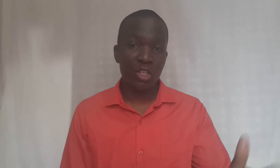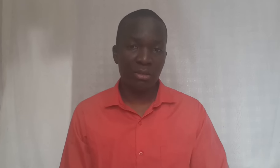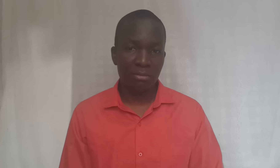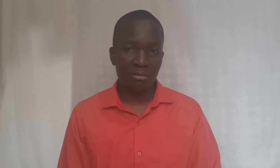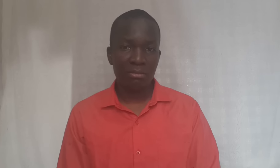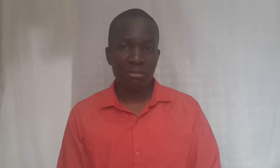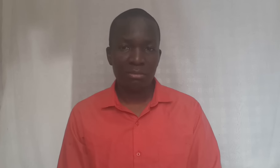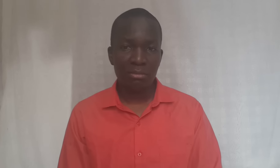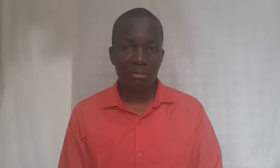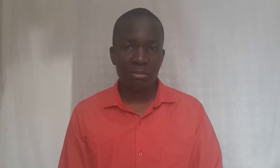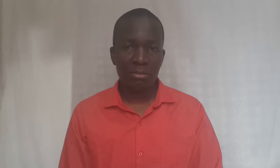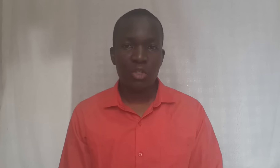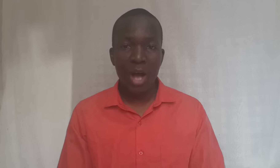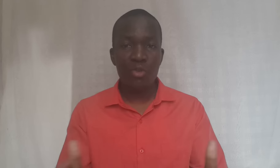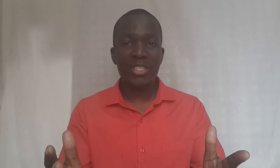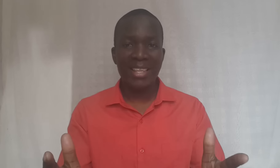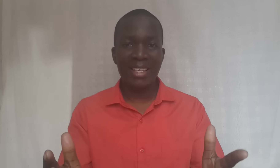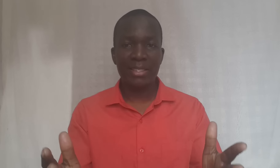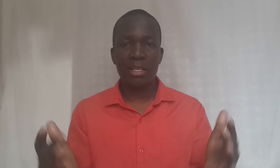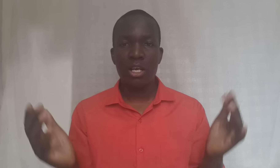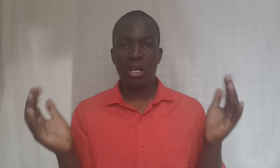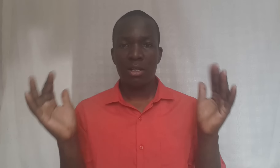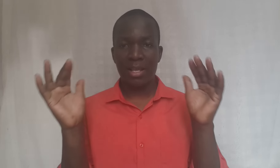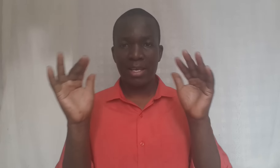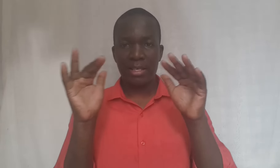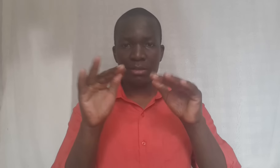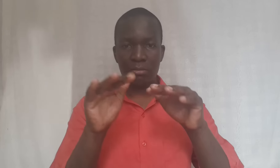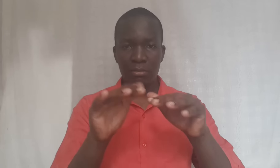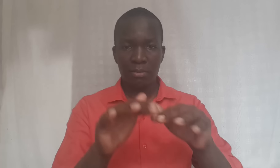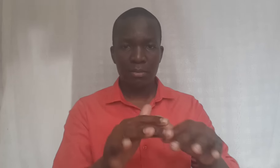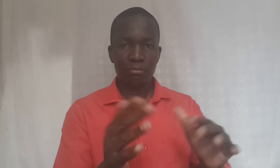congregation. So how do you sign this? Like this.